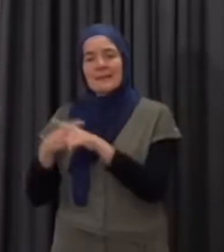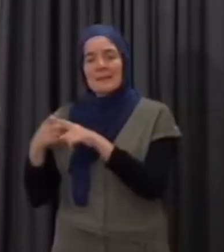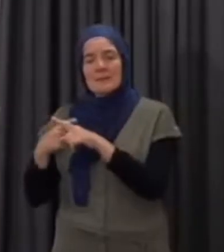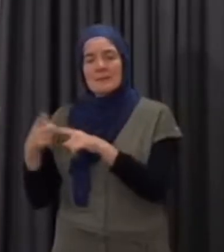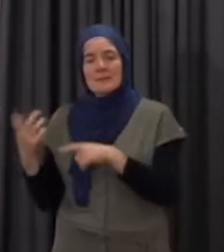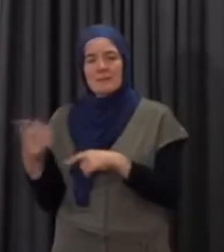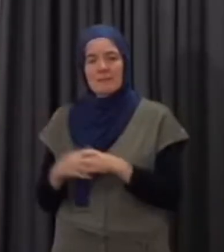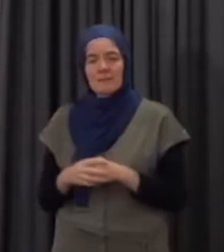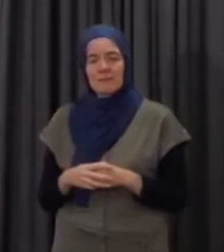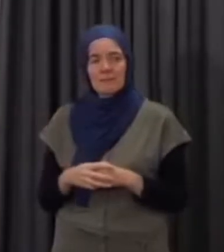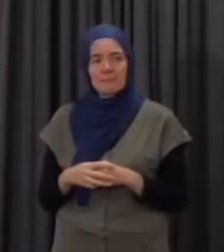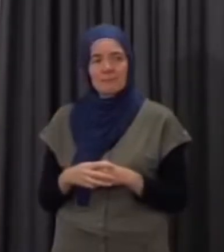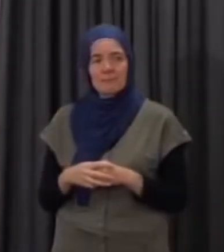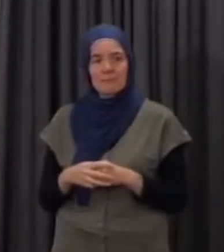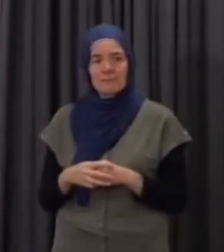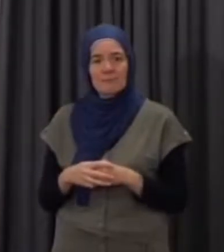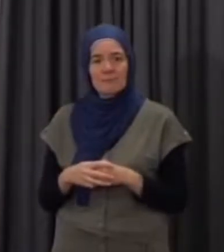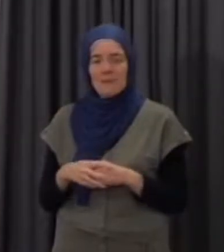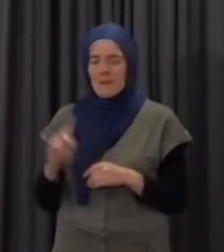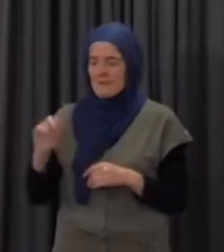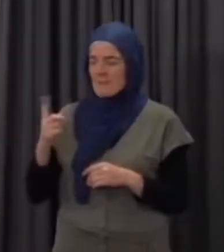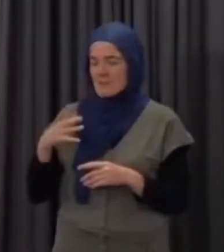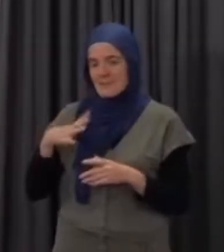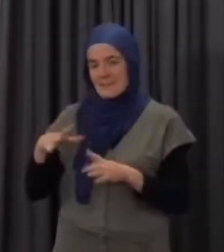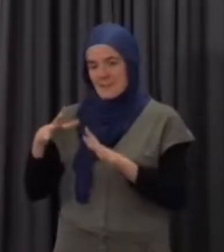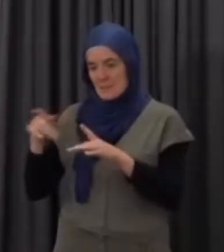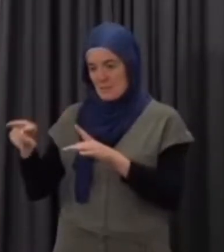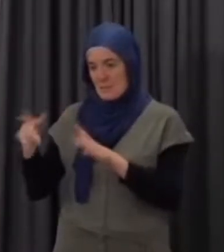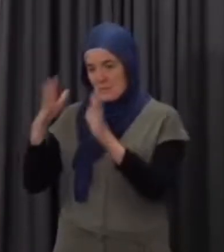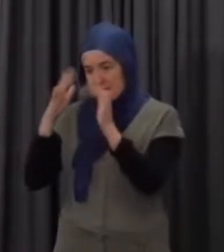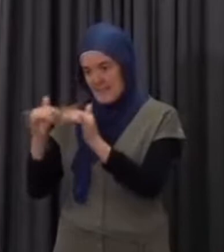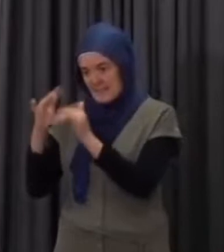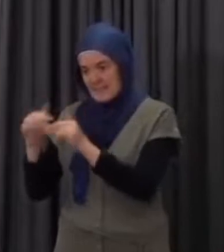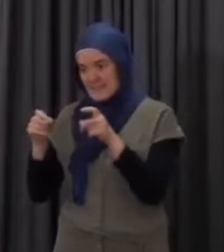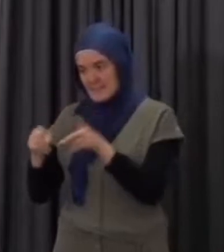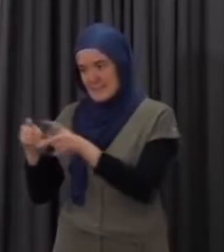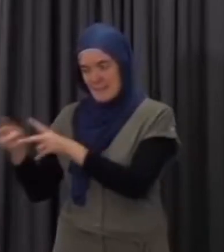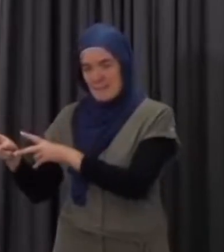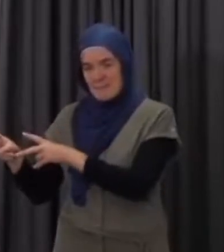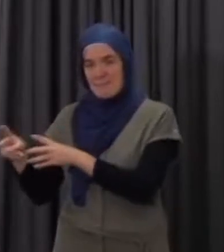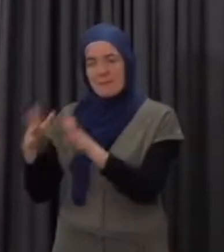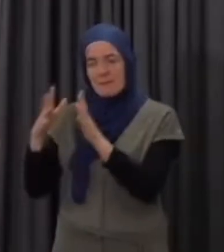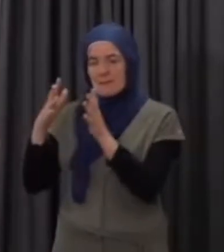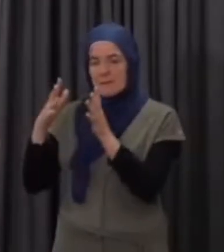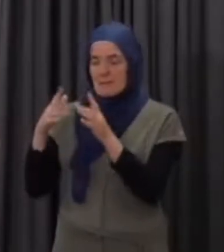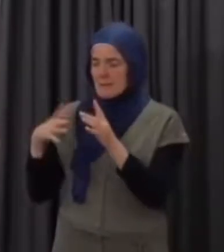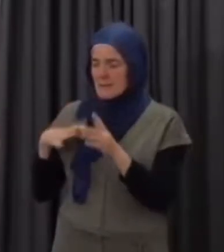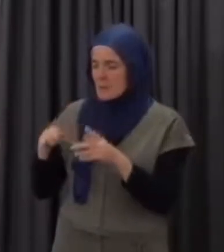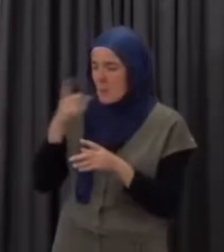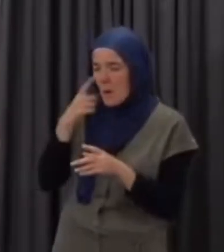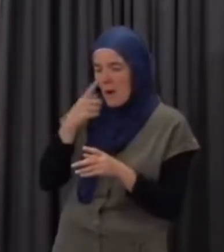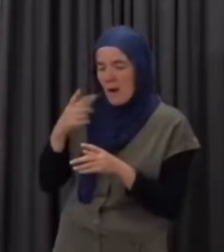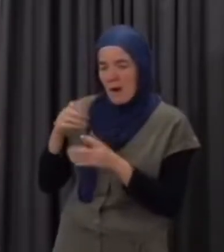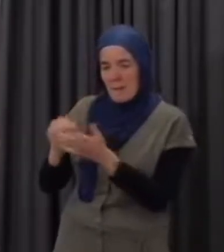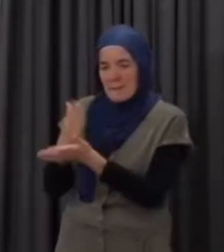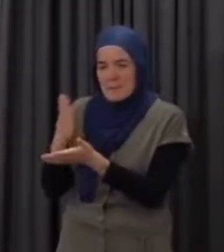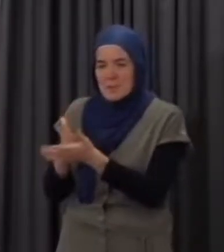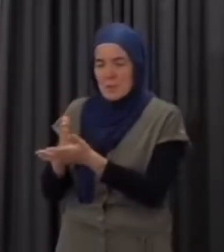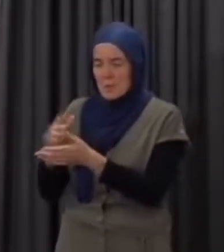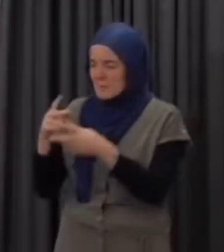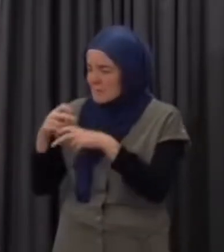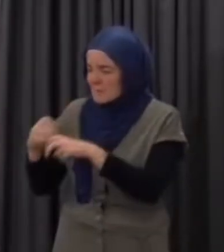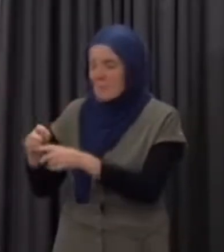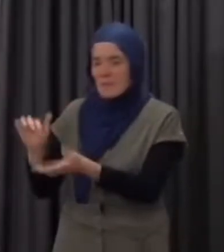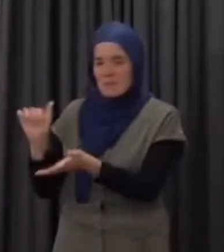first of all, there is a need to check and validate any testing regime to make sure that the accuracy is there that is necessary. And secondly, there would need to be a